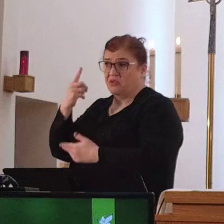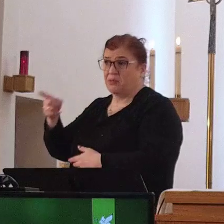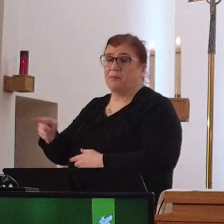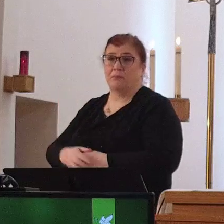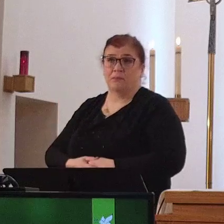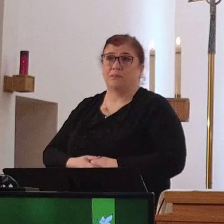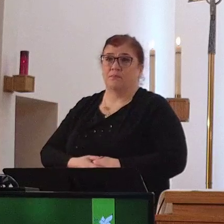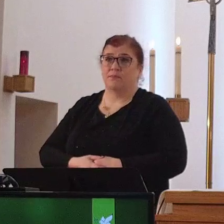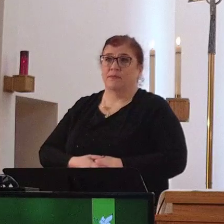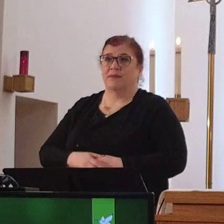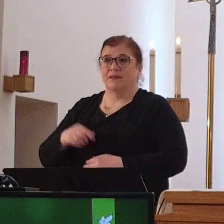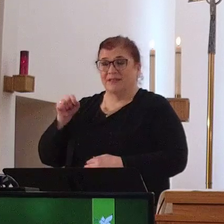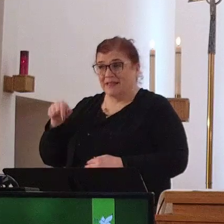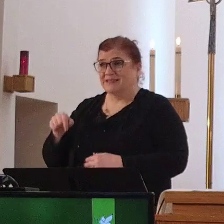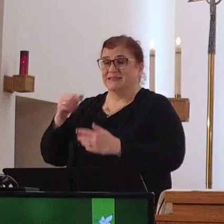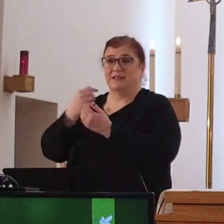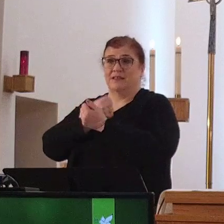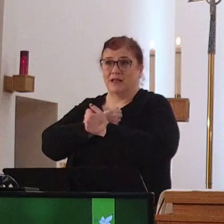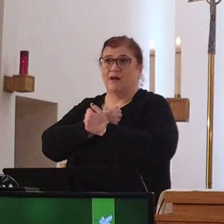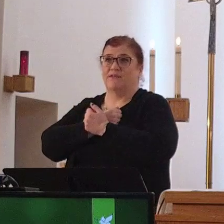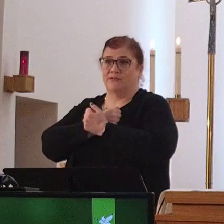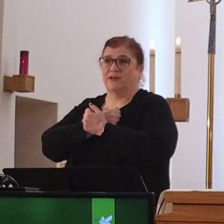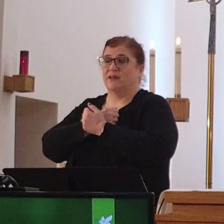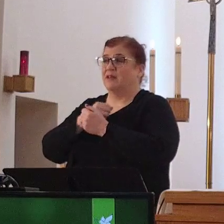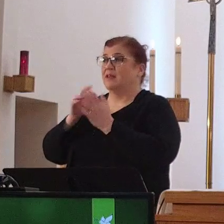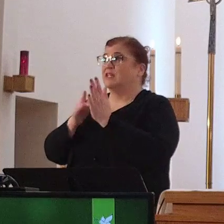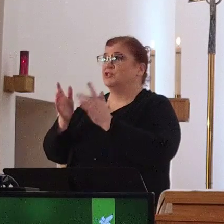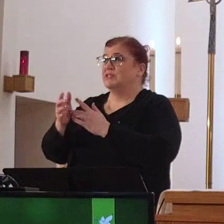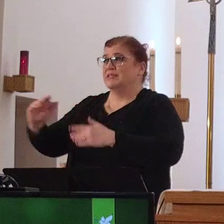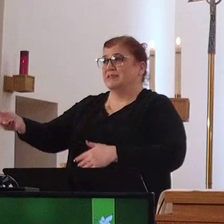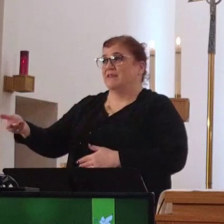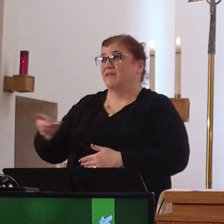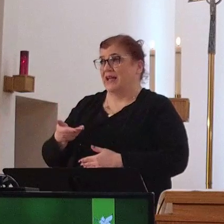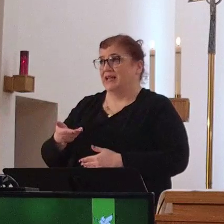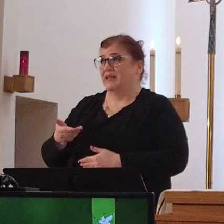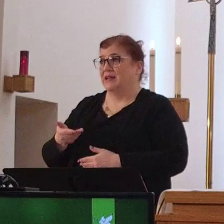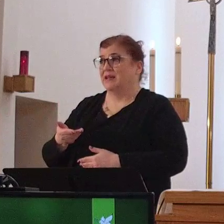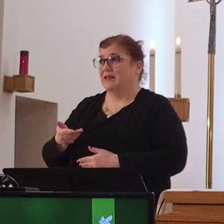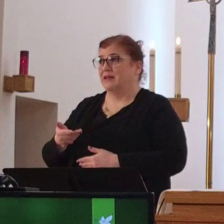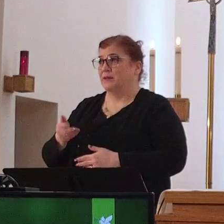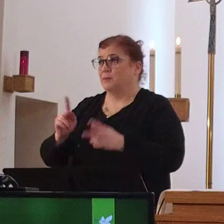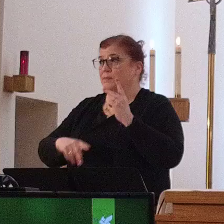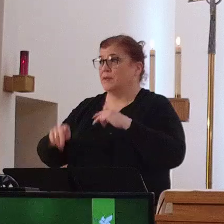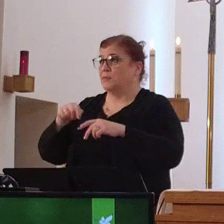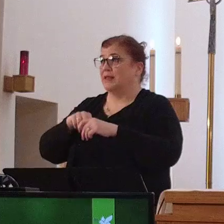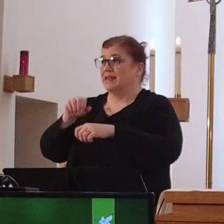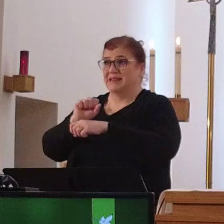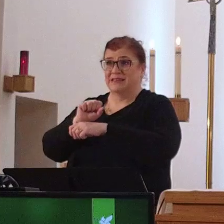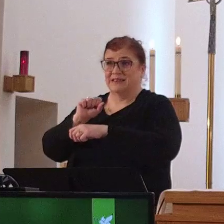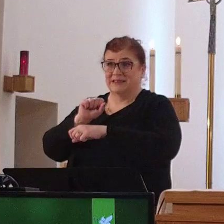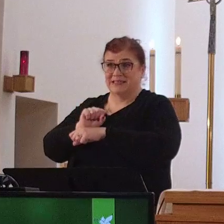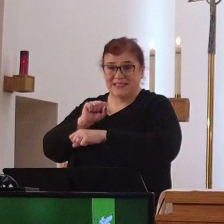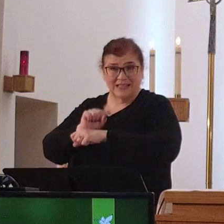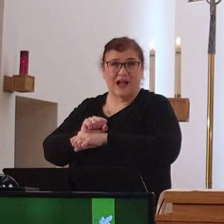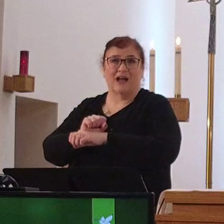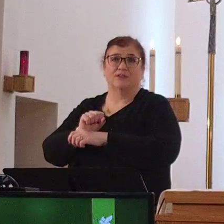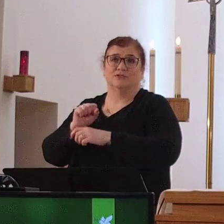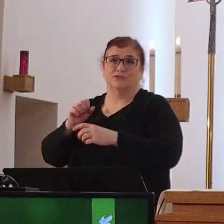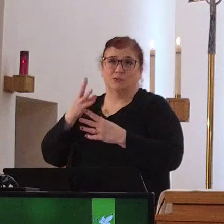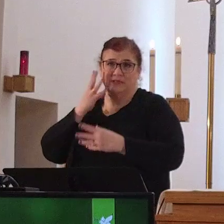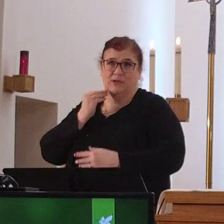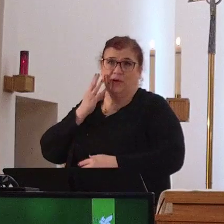This is the love that Jesus invited those in the synagogue to